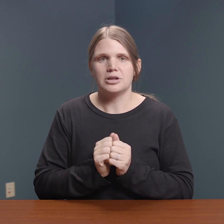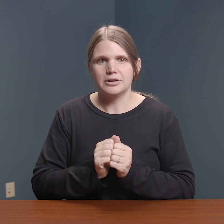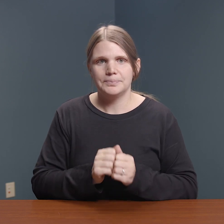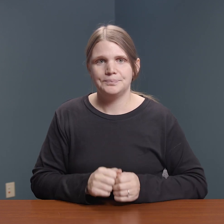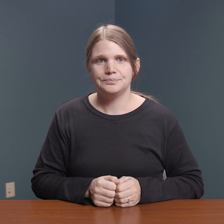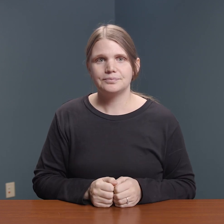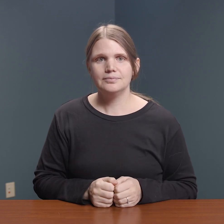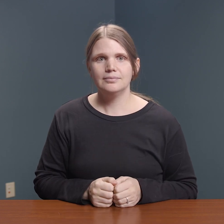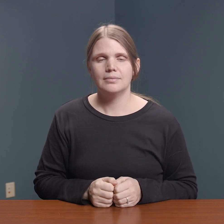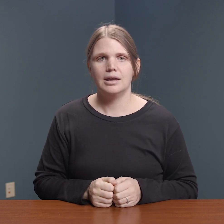other.